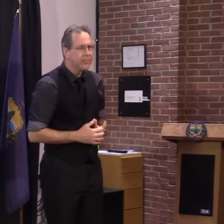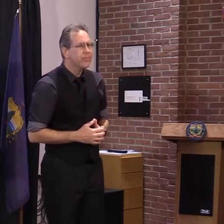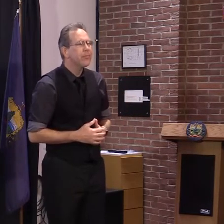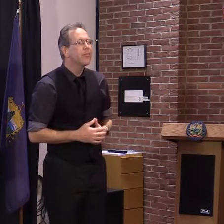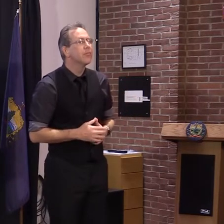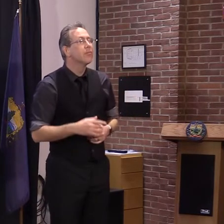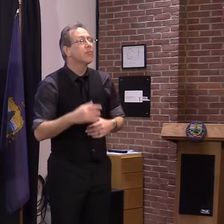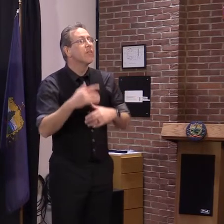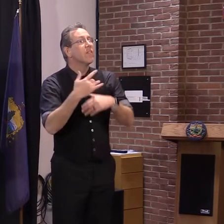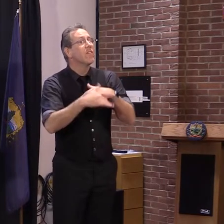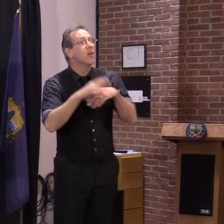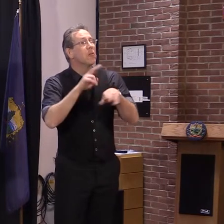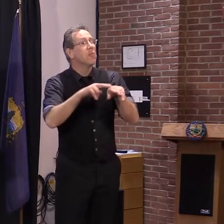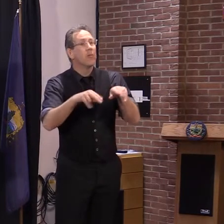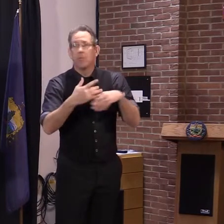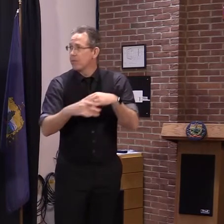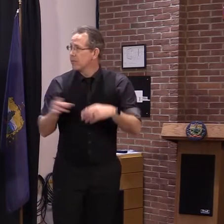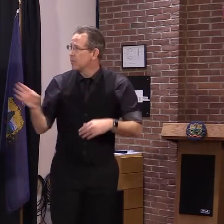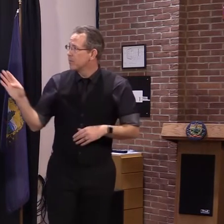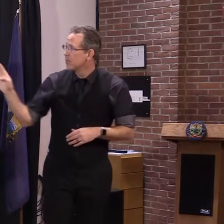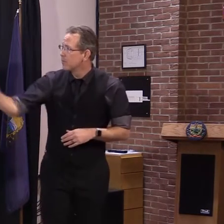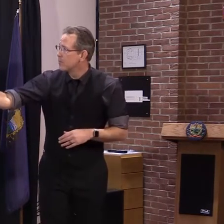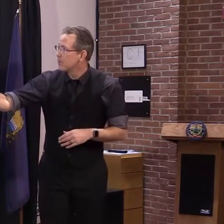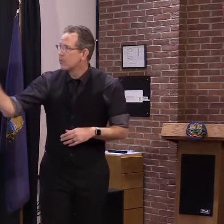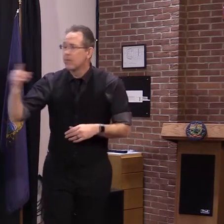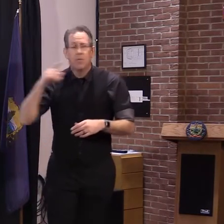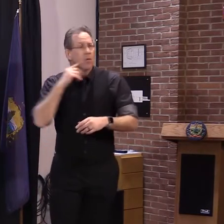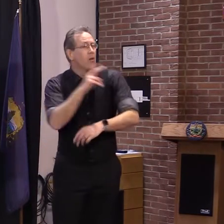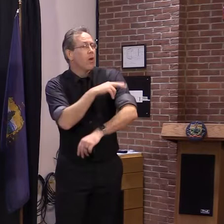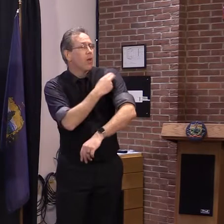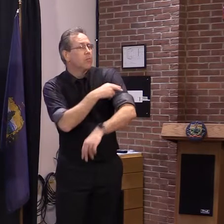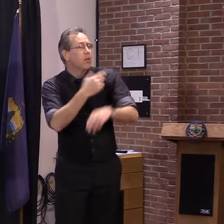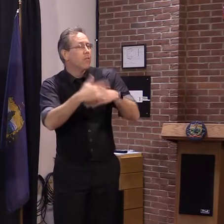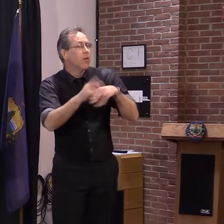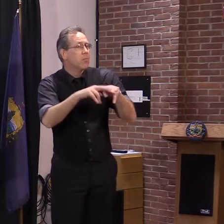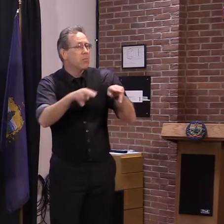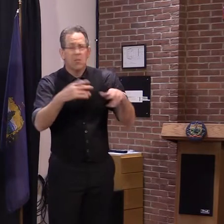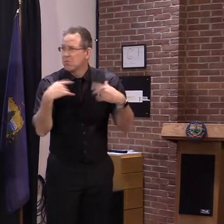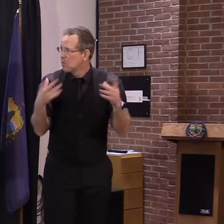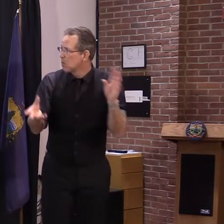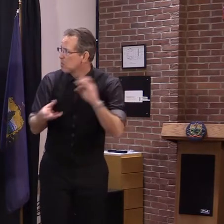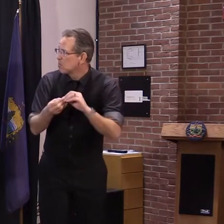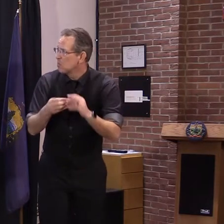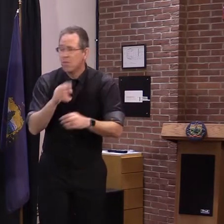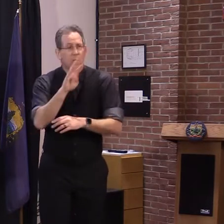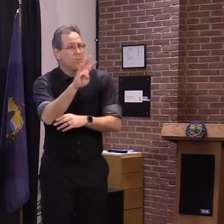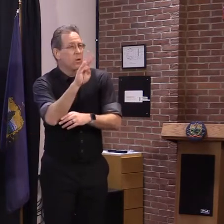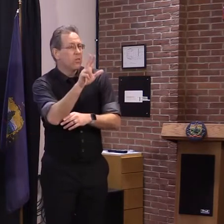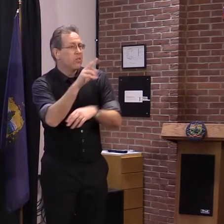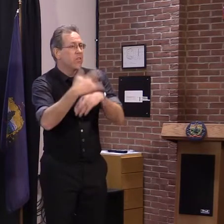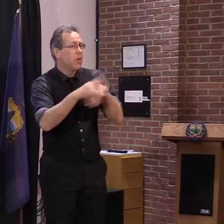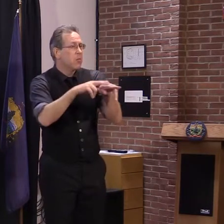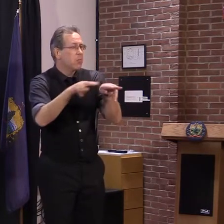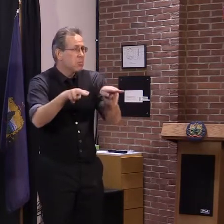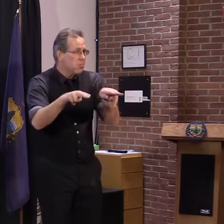availability, the overall medical surgical beds are pretty stable. They're a little lower, obviously, than I think we'd like to see. They're down in that